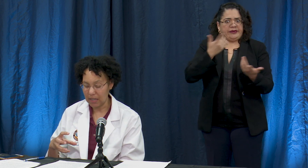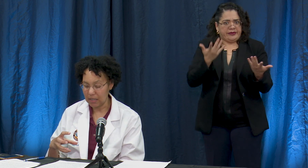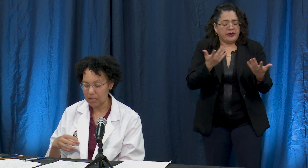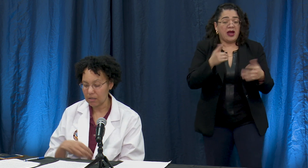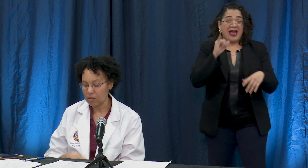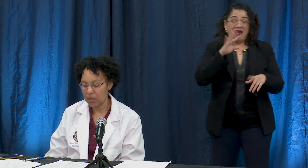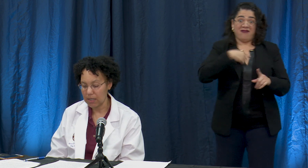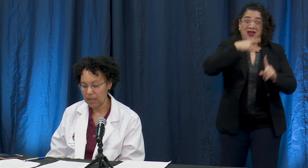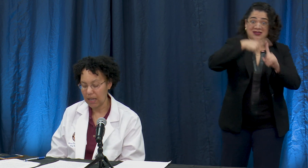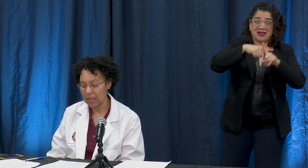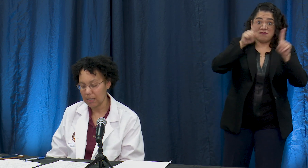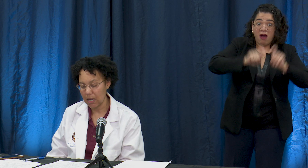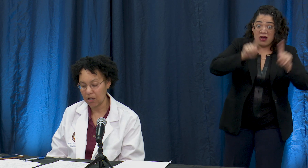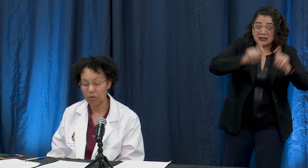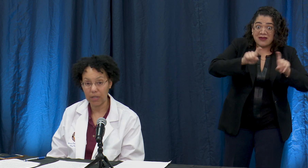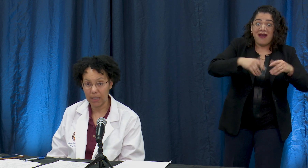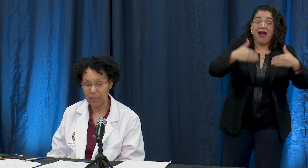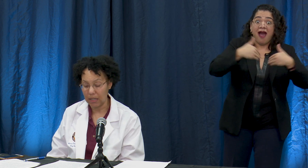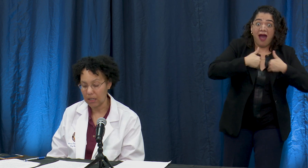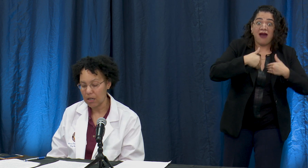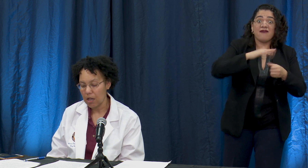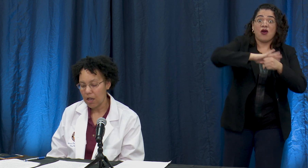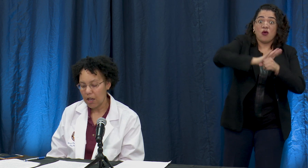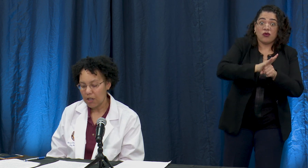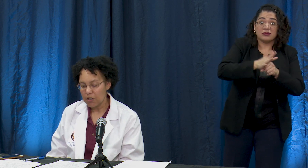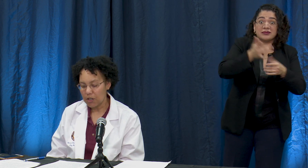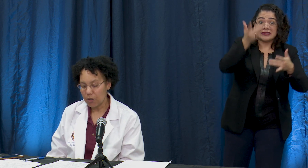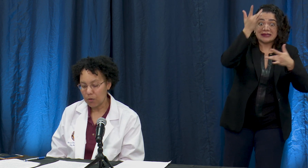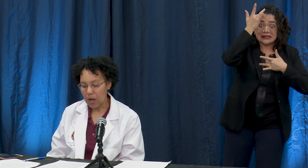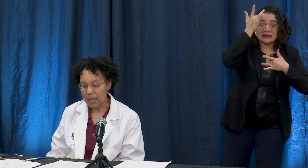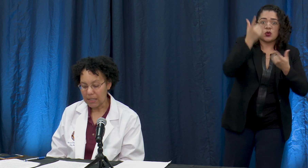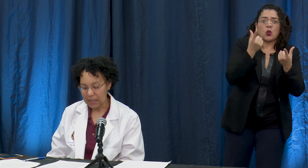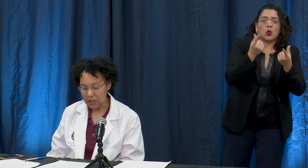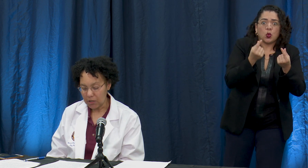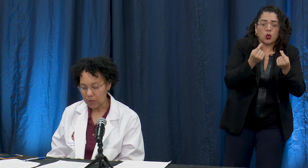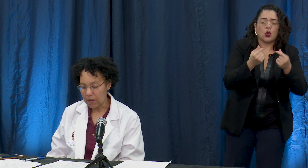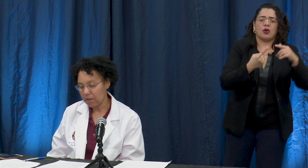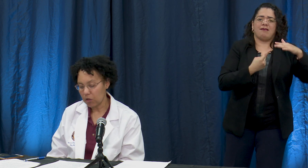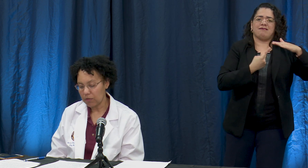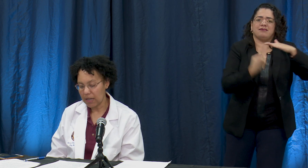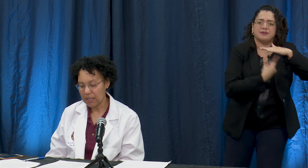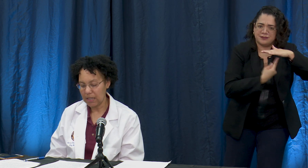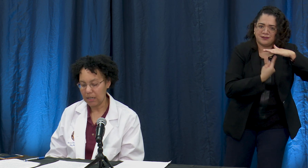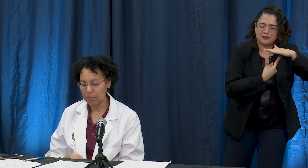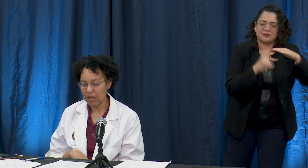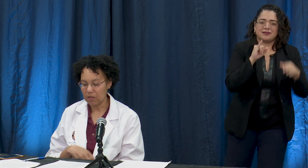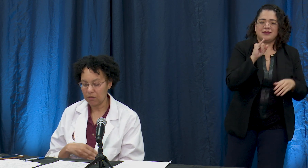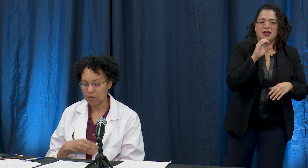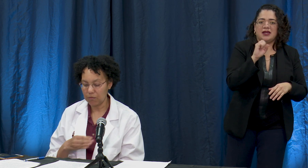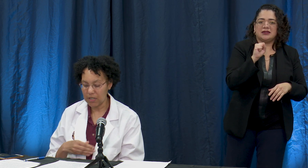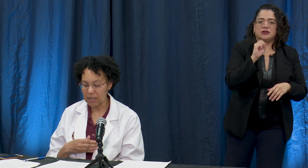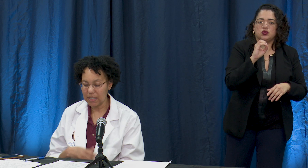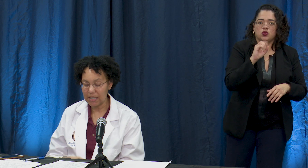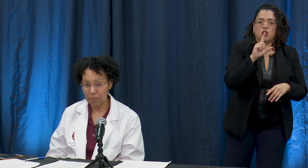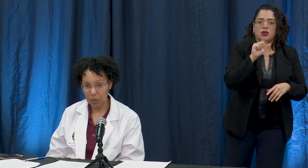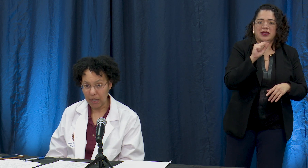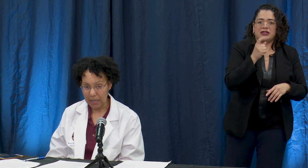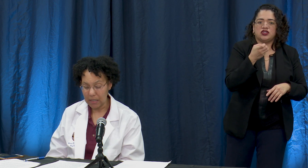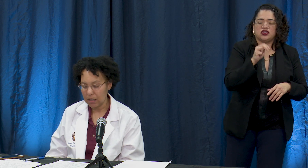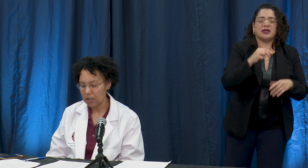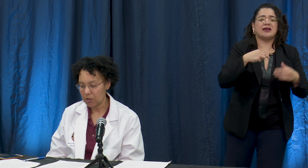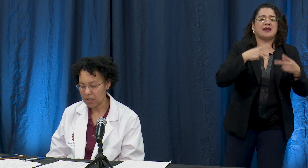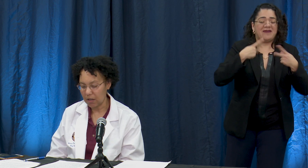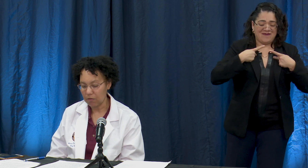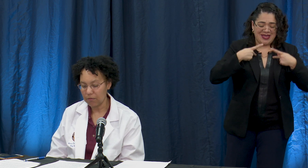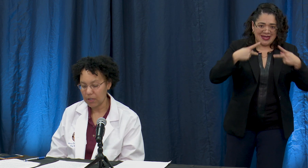the disease. So in this case, COVID-19. So isolation when you have COVID-19 means to physically